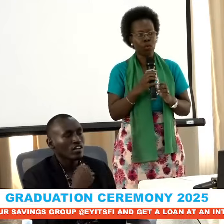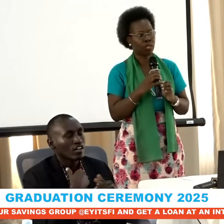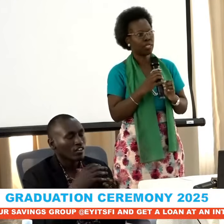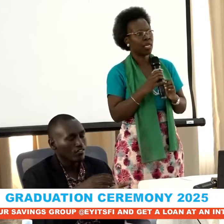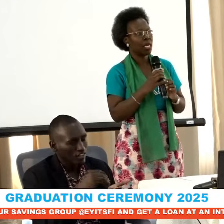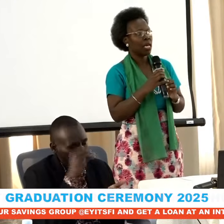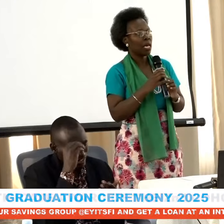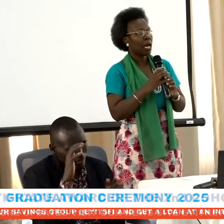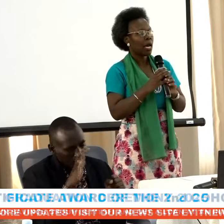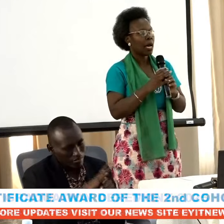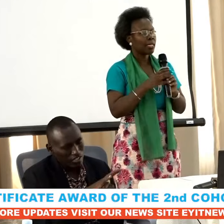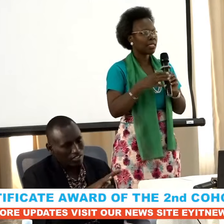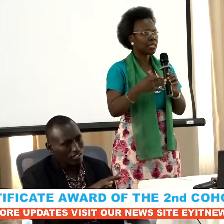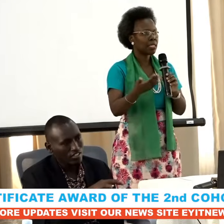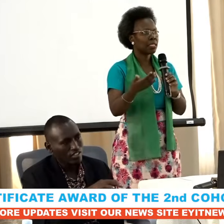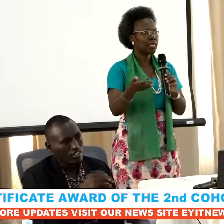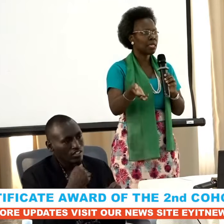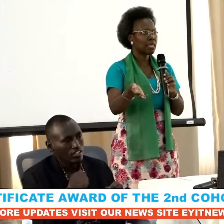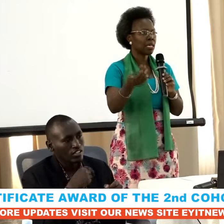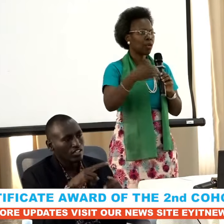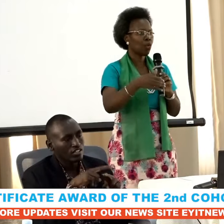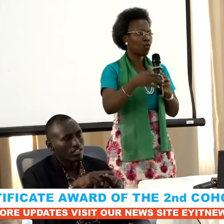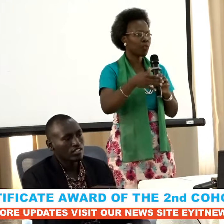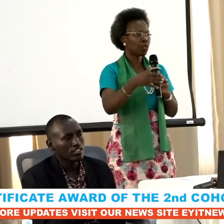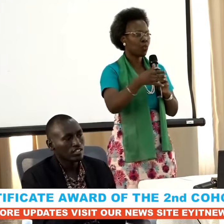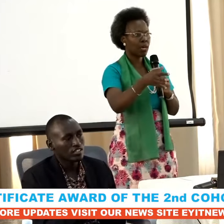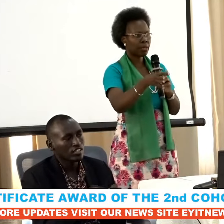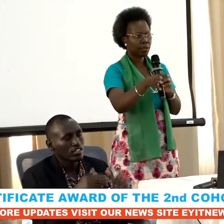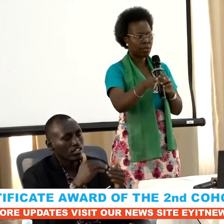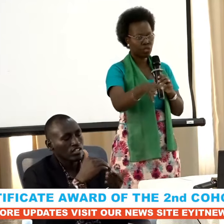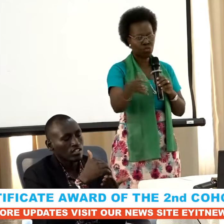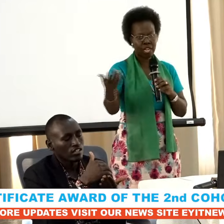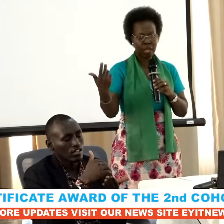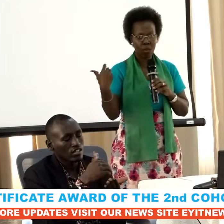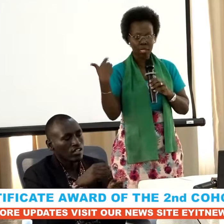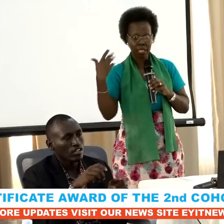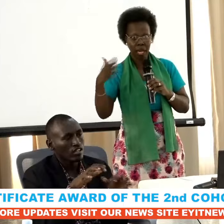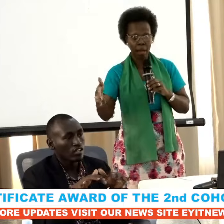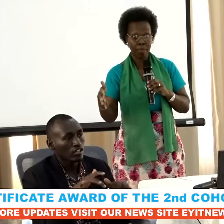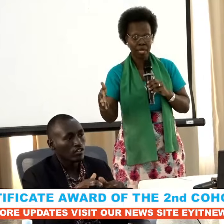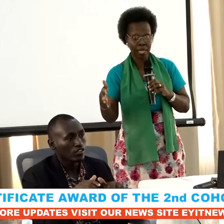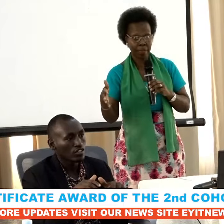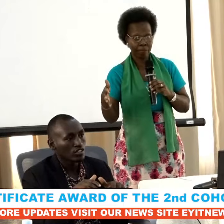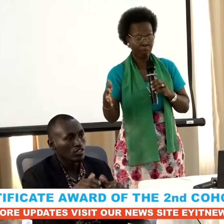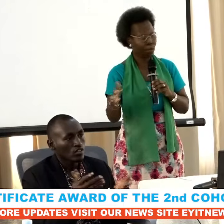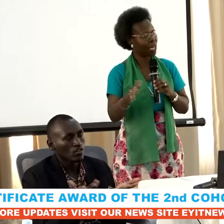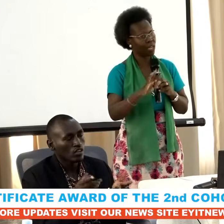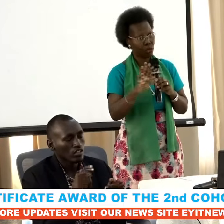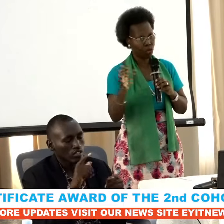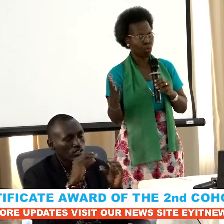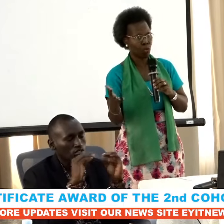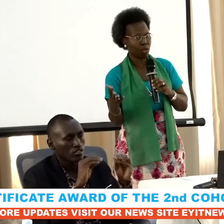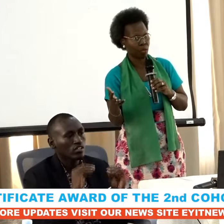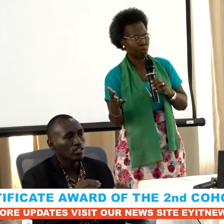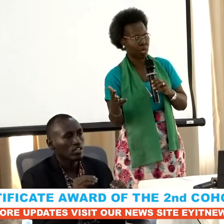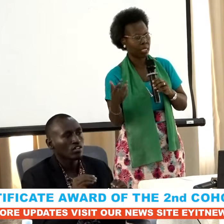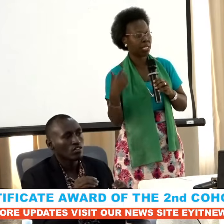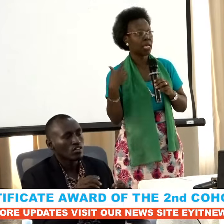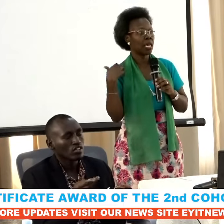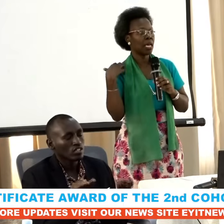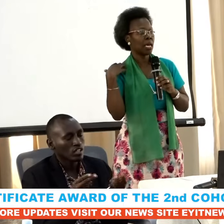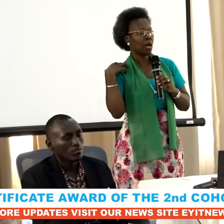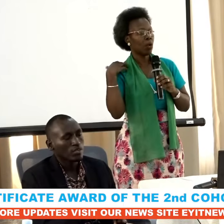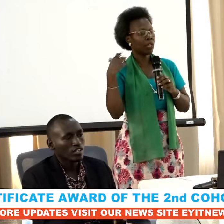a lot. I sit in an office where this training was happening, but I did not know what it